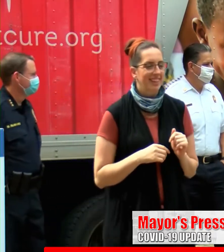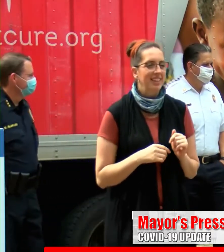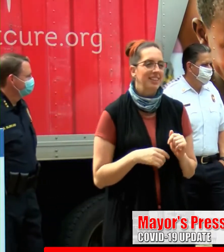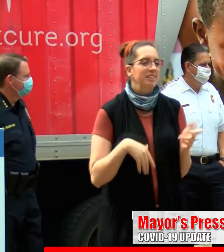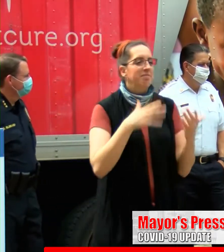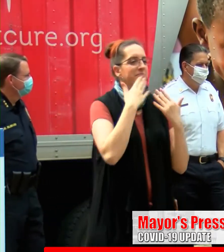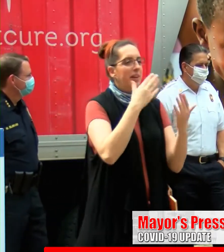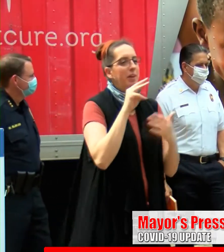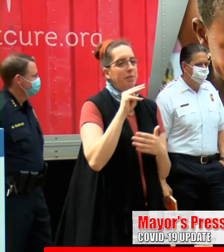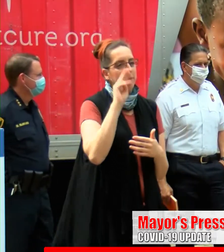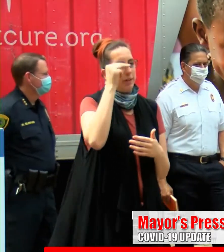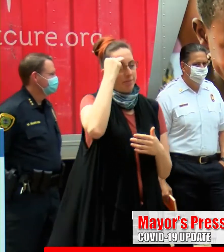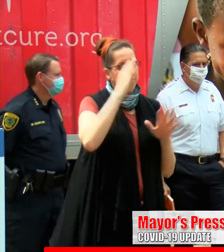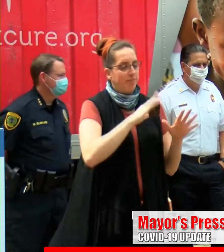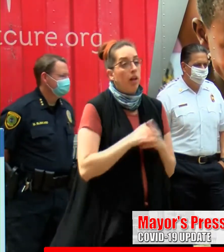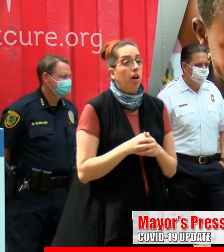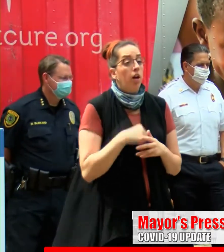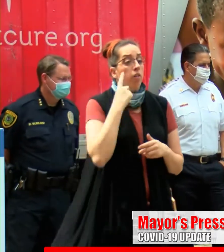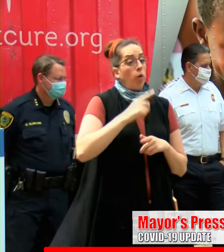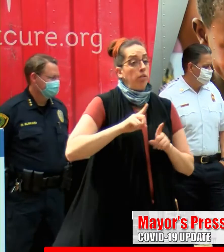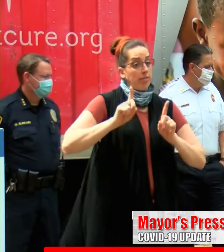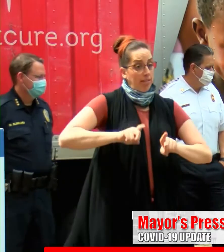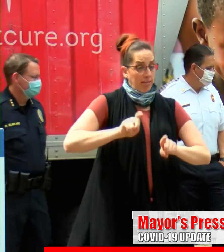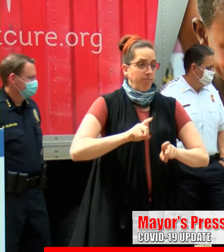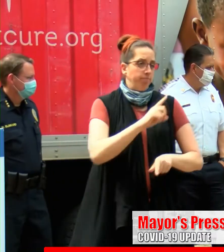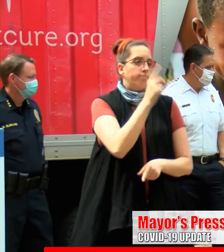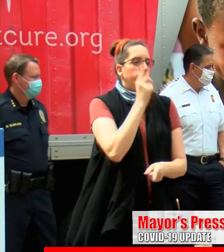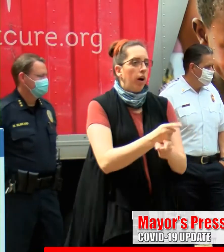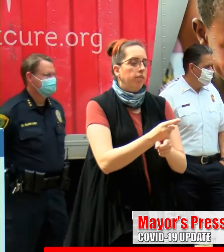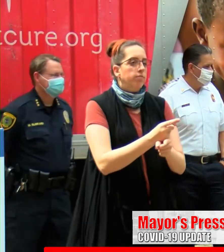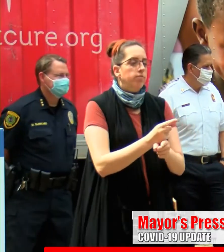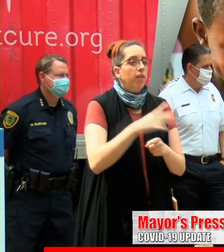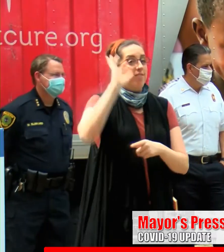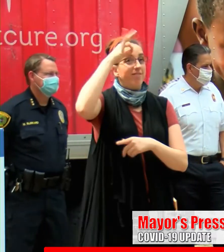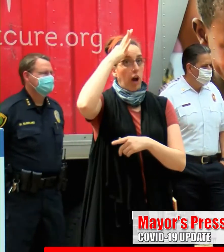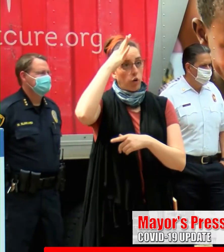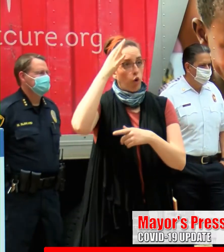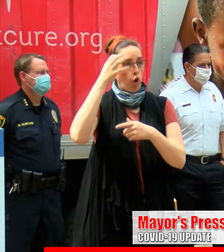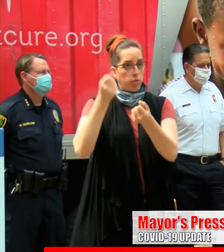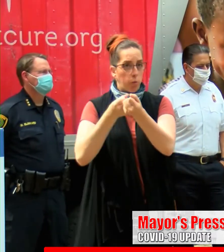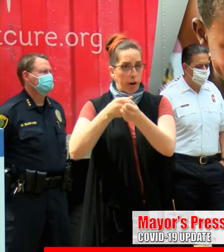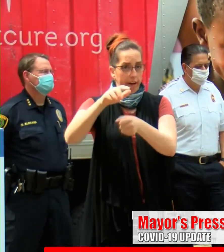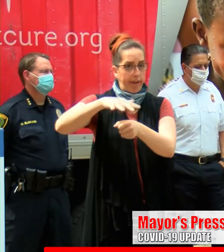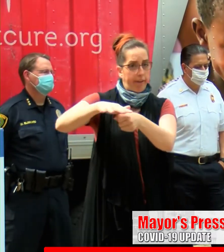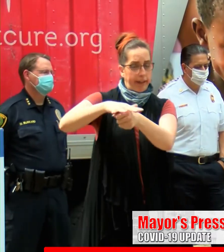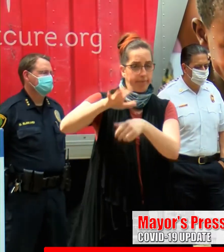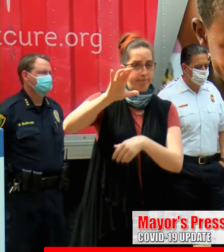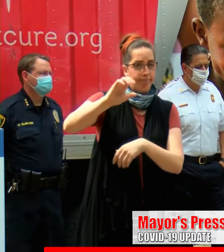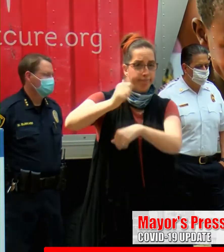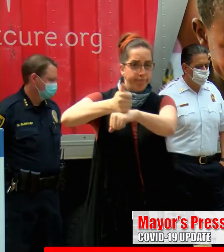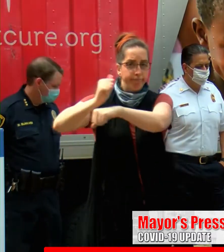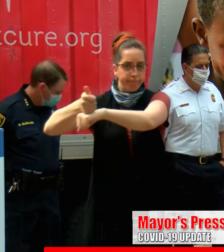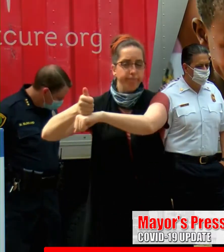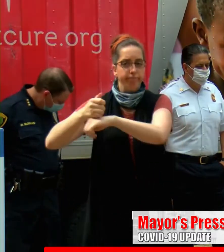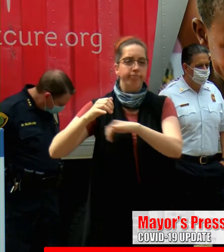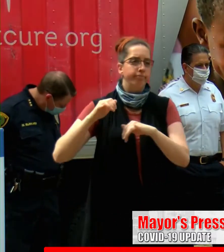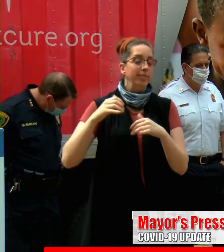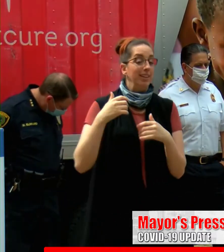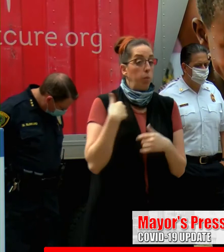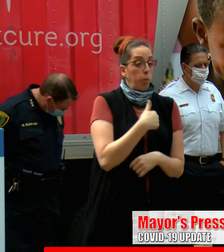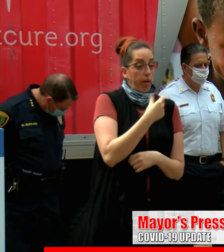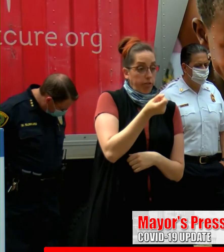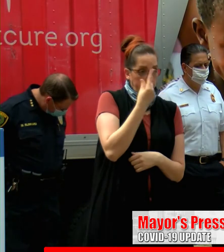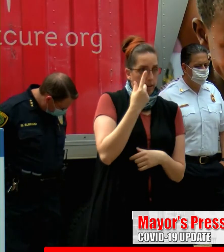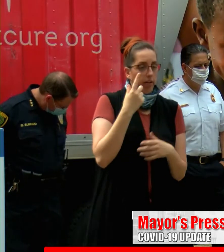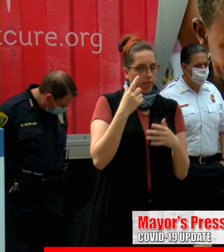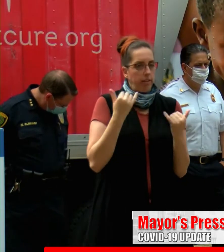Thank you, Mayor. So in terms of testing, you're right in that the federally supported sites we're basically going to be, for now it is our understanding